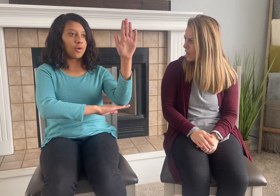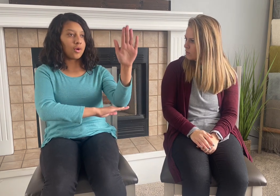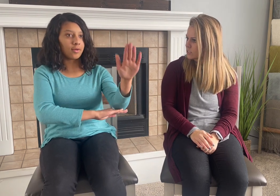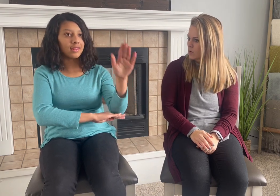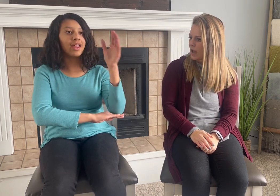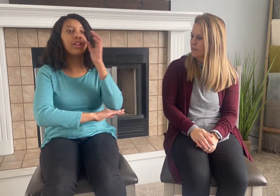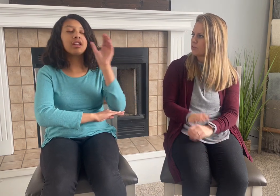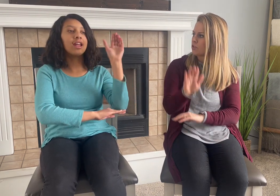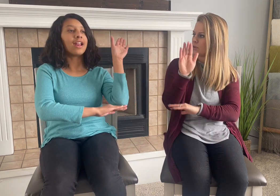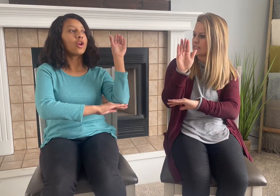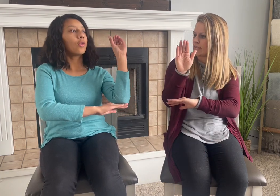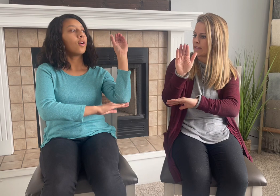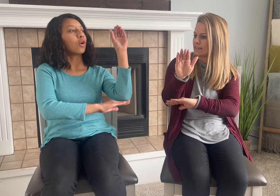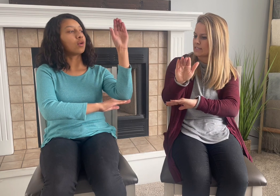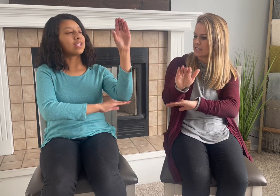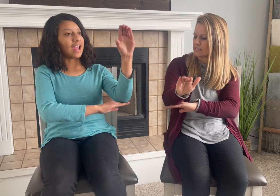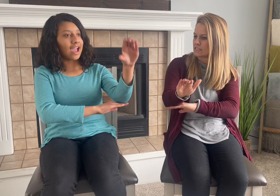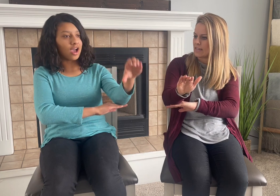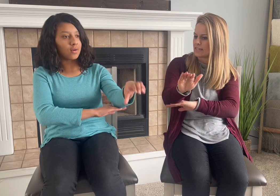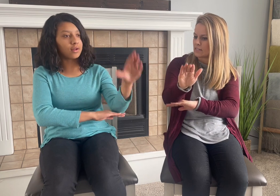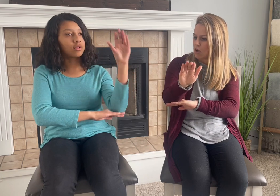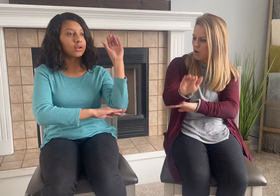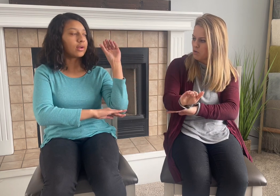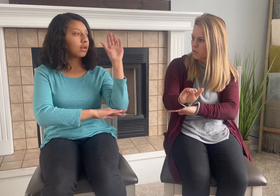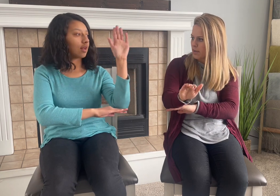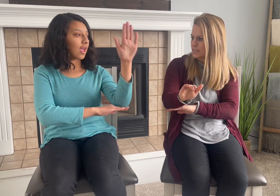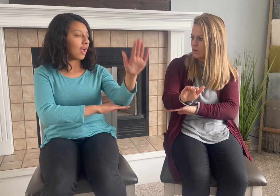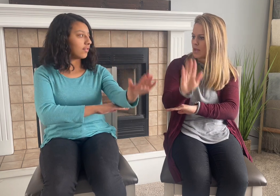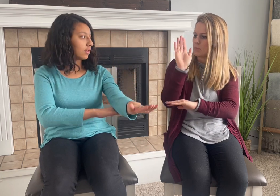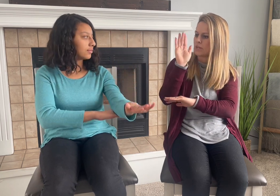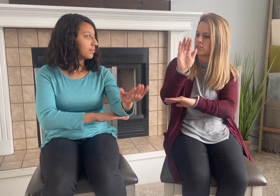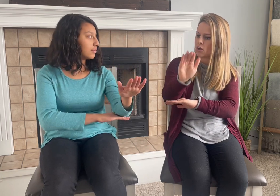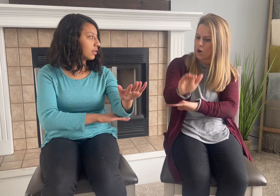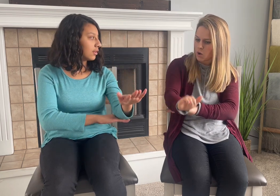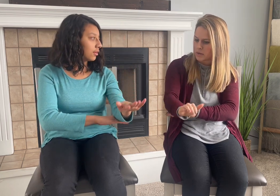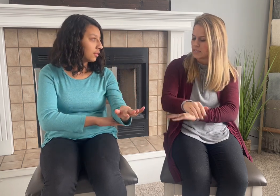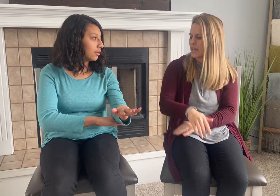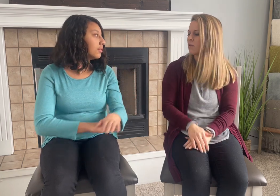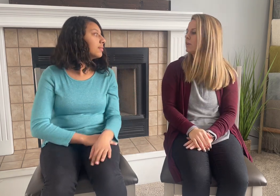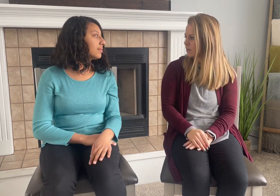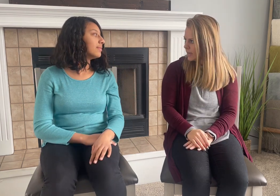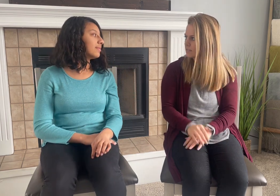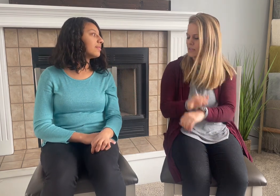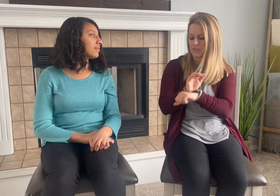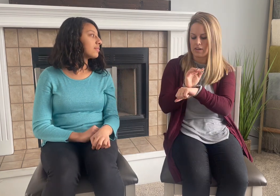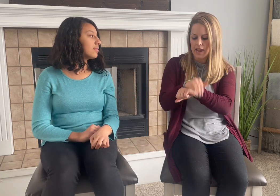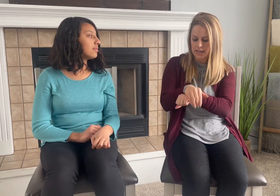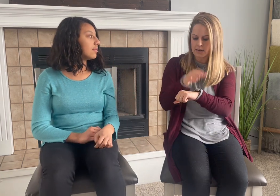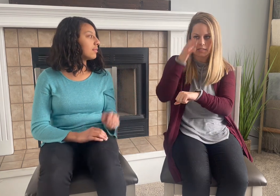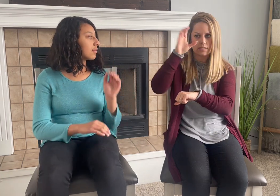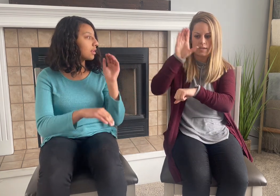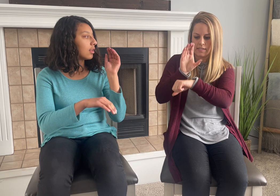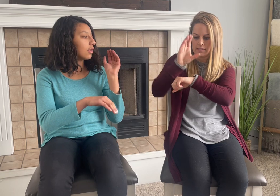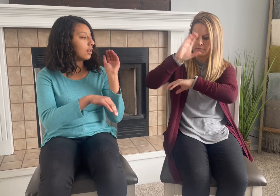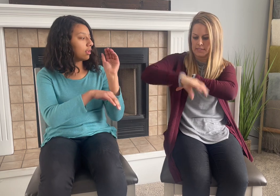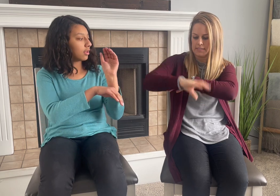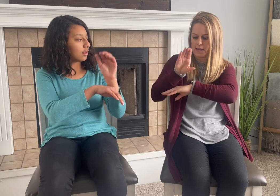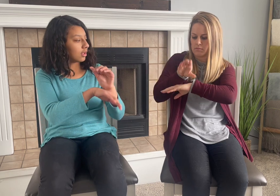So afternoon is signed like this because the sun isn't all the way down yet, but it's going down. Yes. then night, the sun is down.